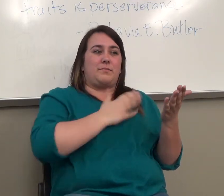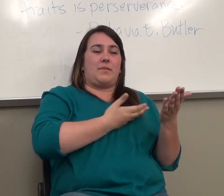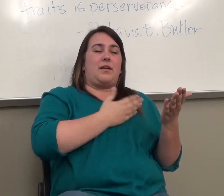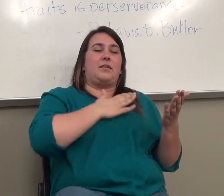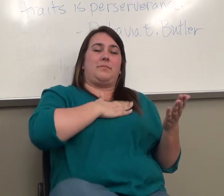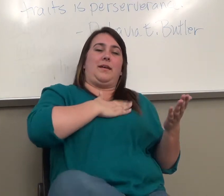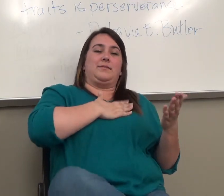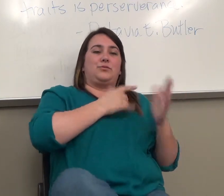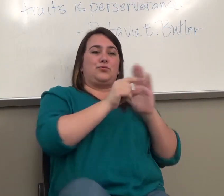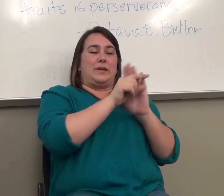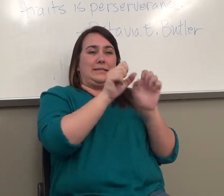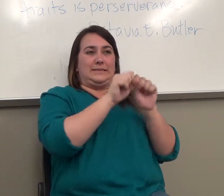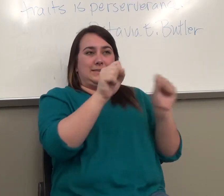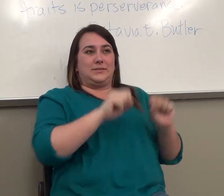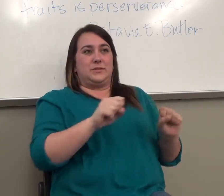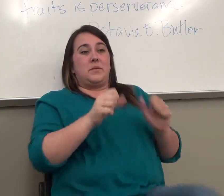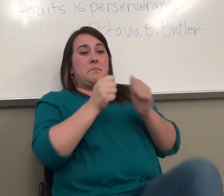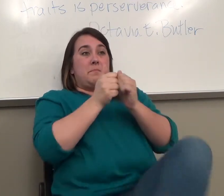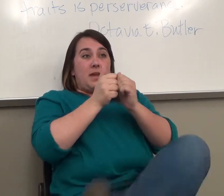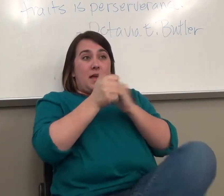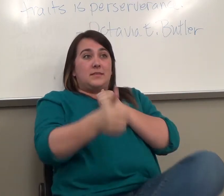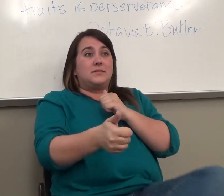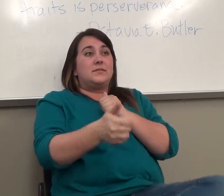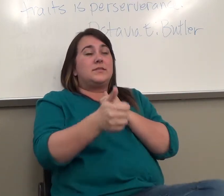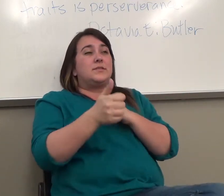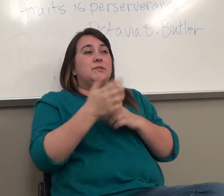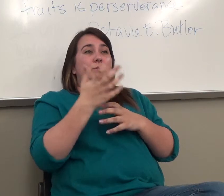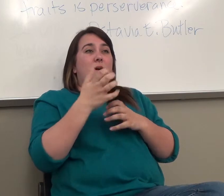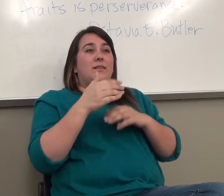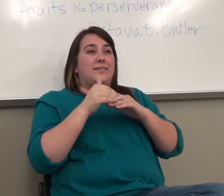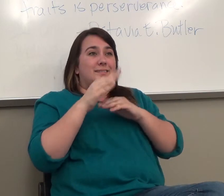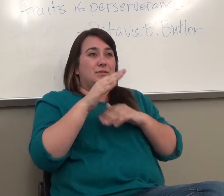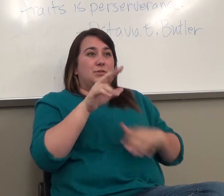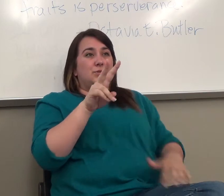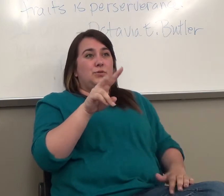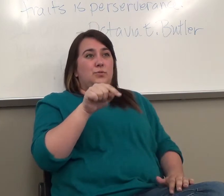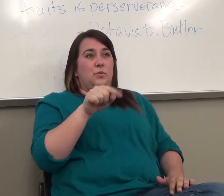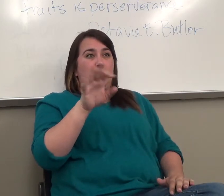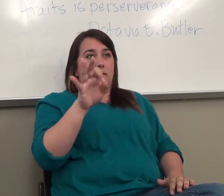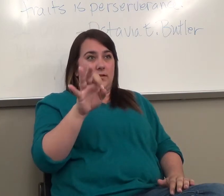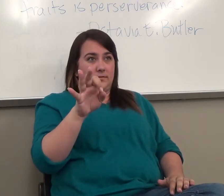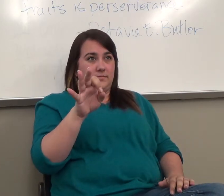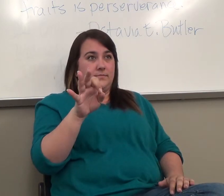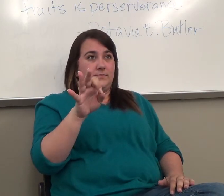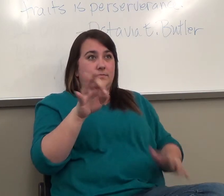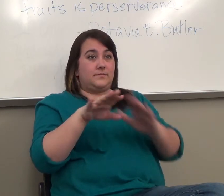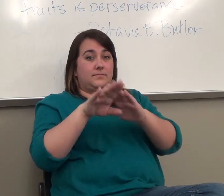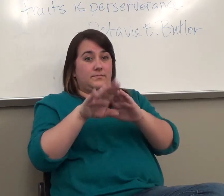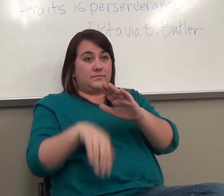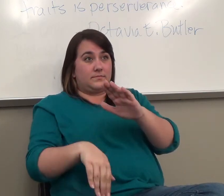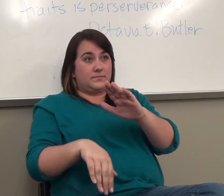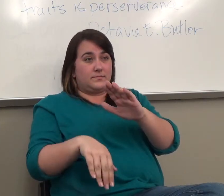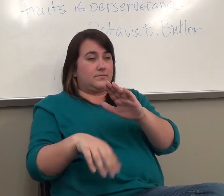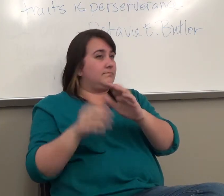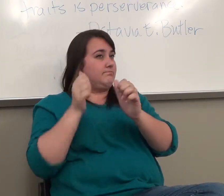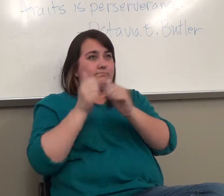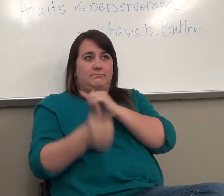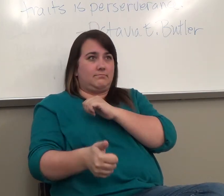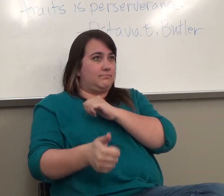system? Passing, you're looking for at least a 2.9. Anything below that is not passing.